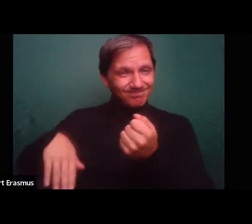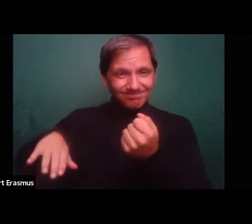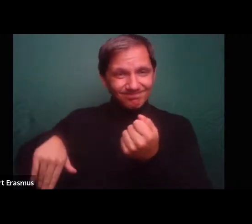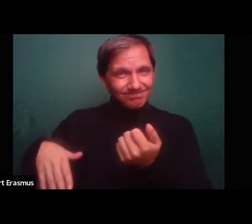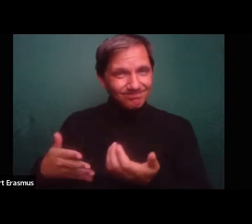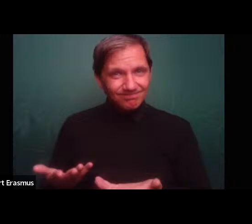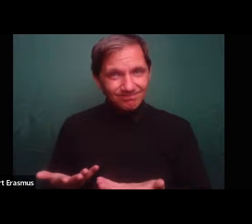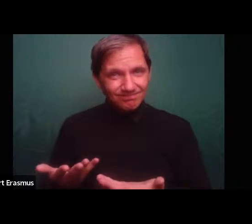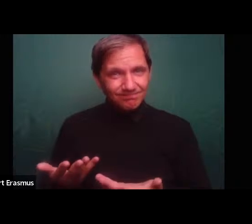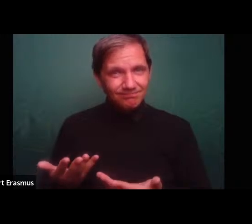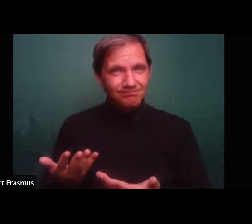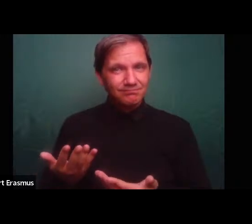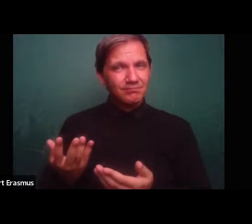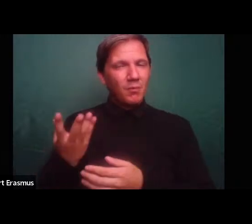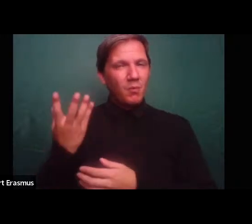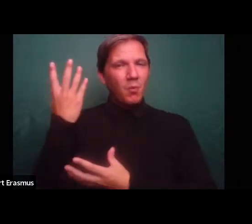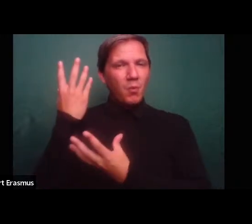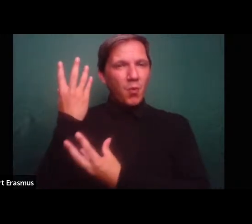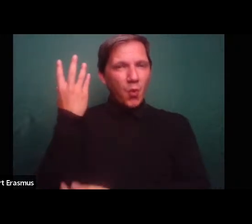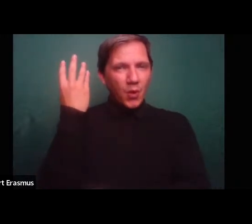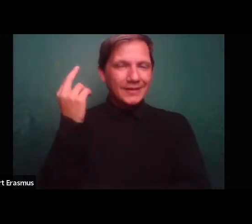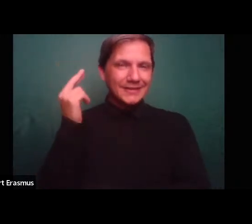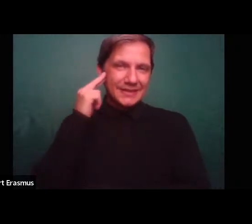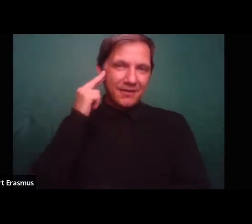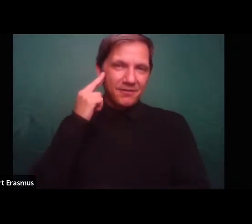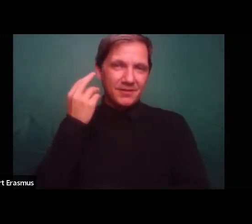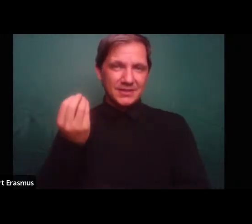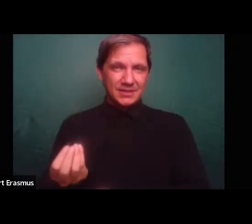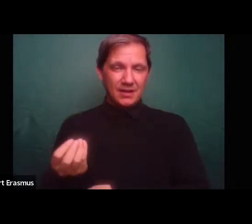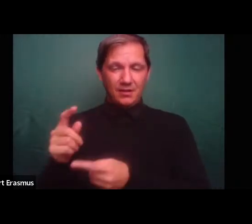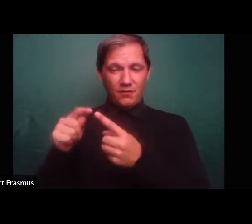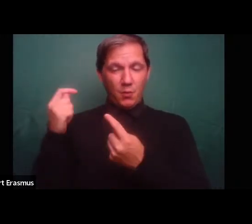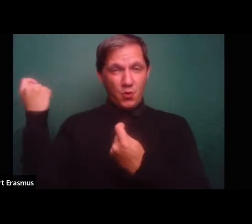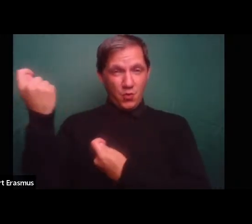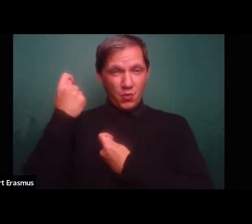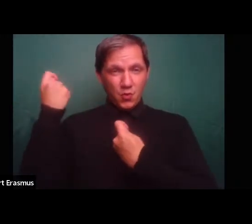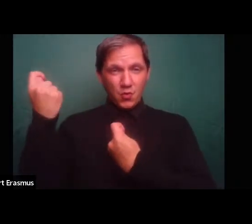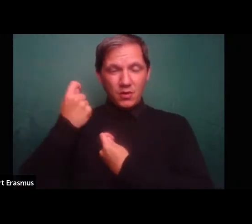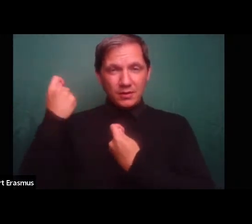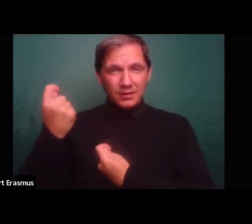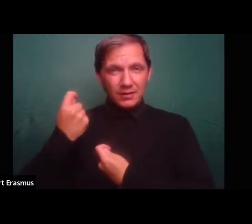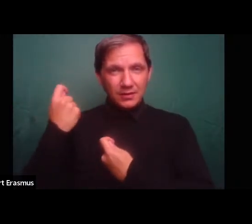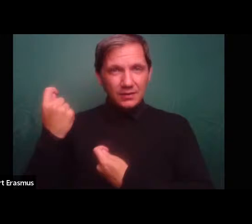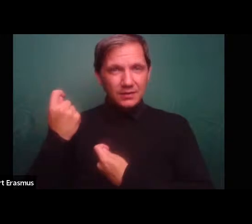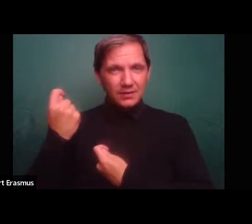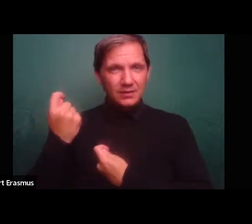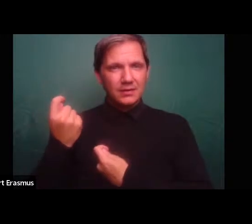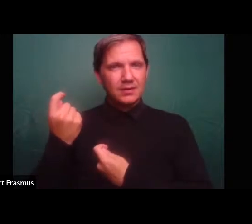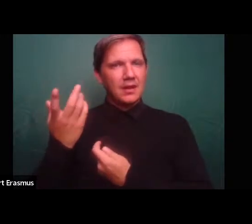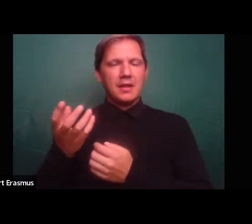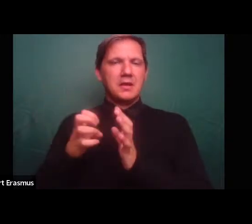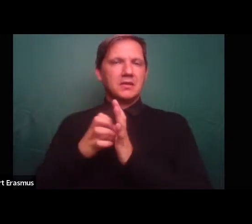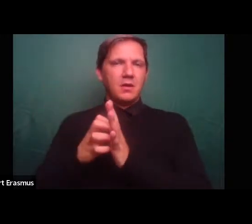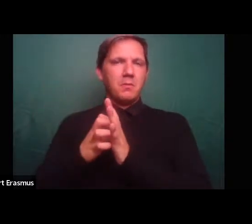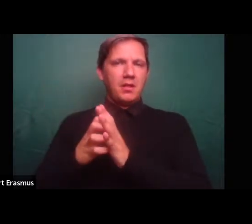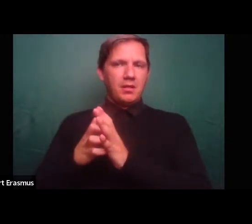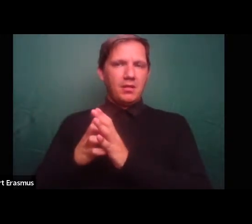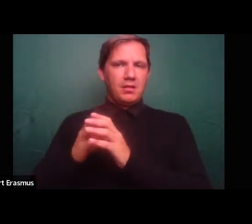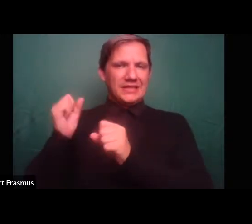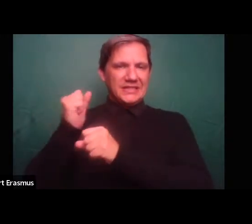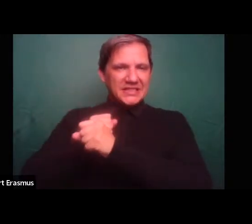a poor deaf child in a rural area will not have a generator as backup,